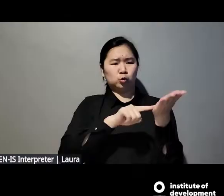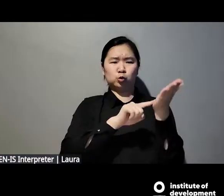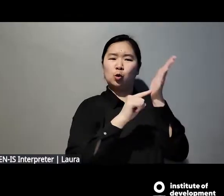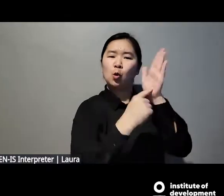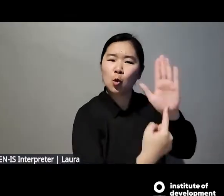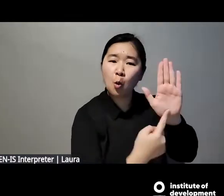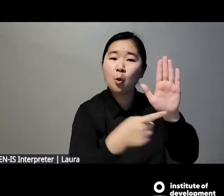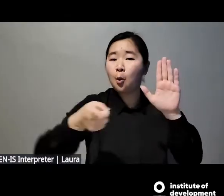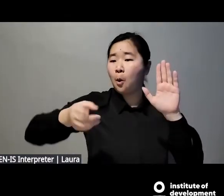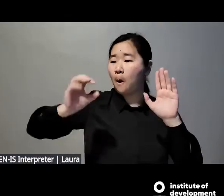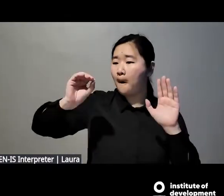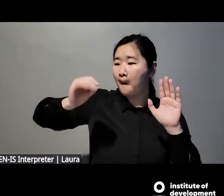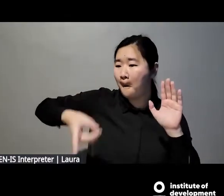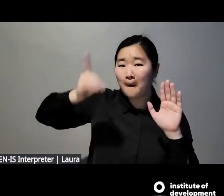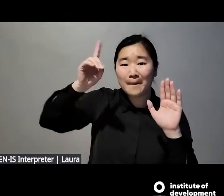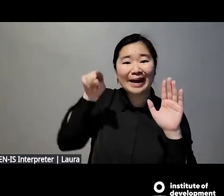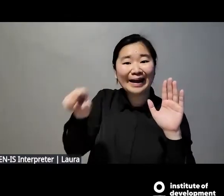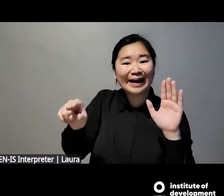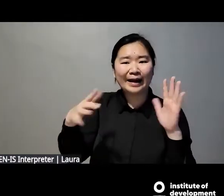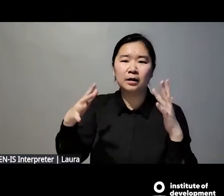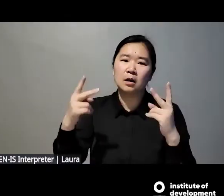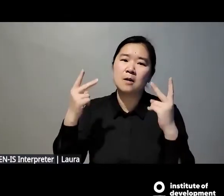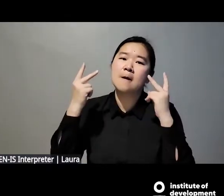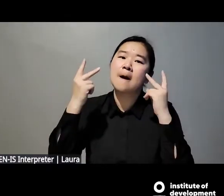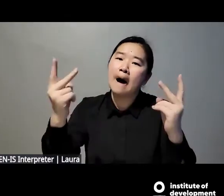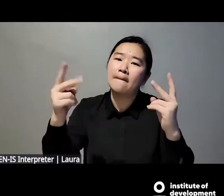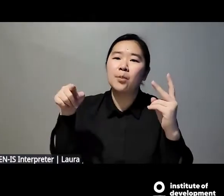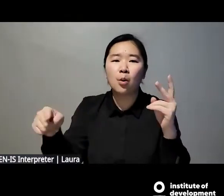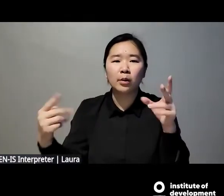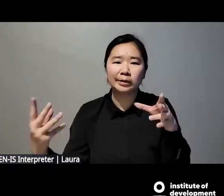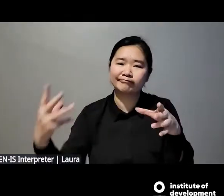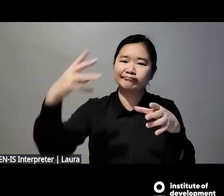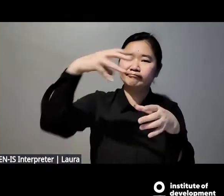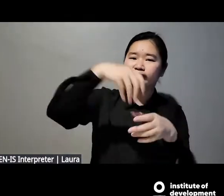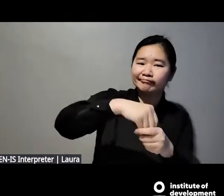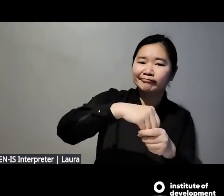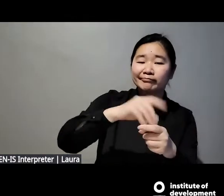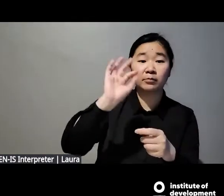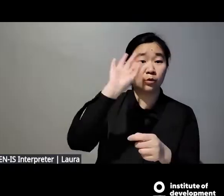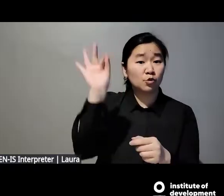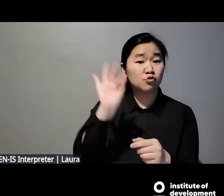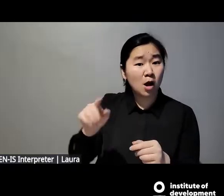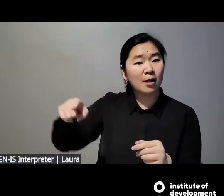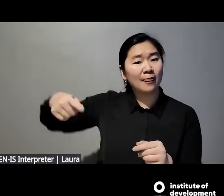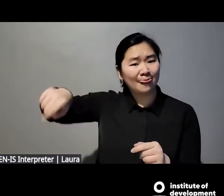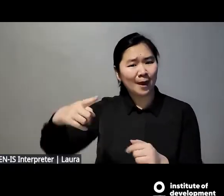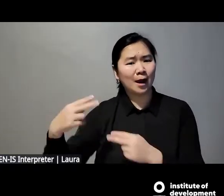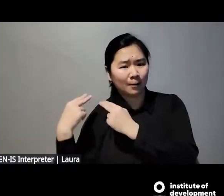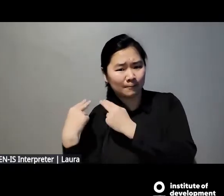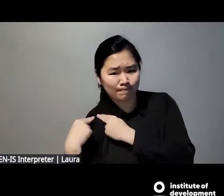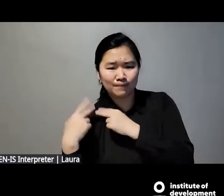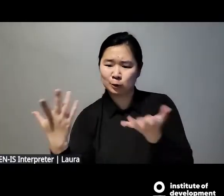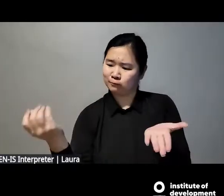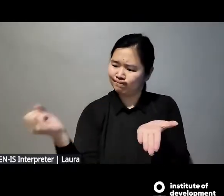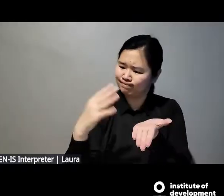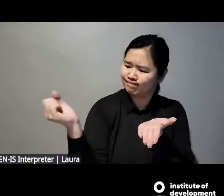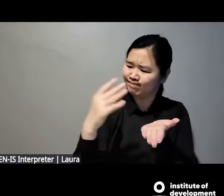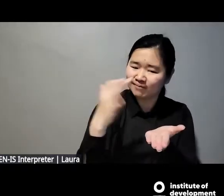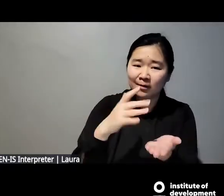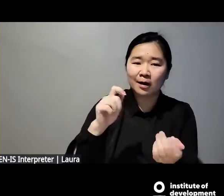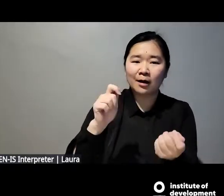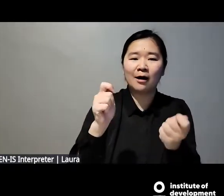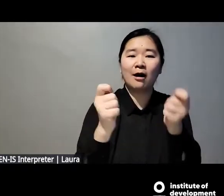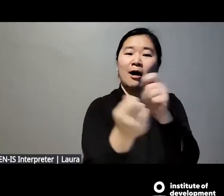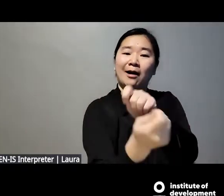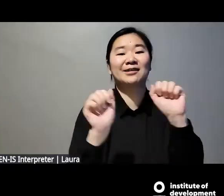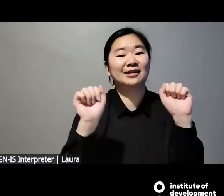Great, thanks, Stephen. That's a great overview, but please don't just listen to Stephen. Read the papers. They're really good, and a lot of depth in them. We'll